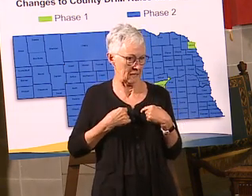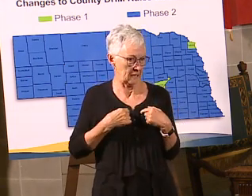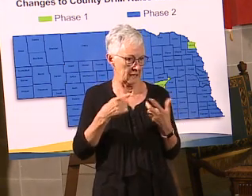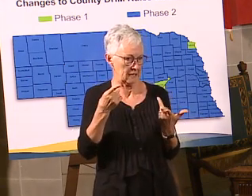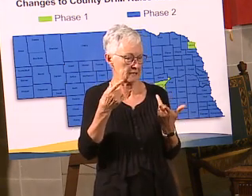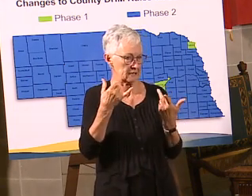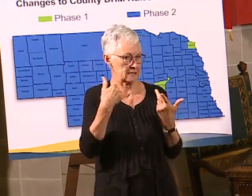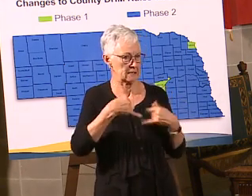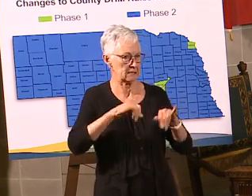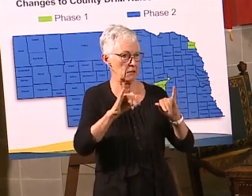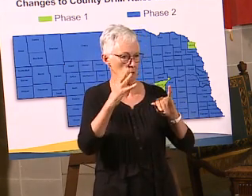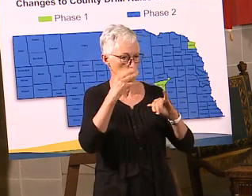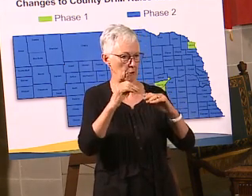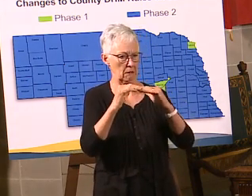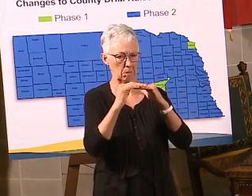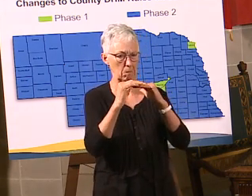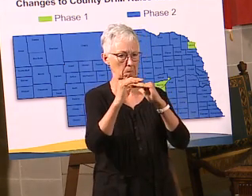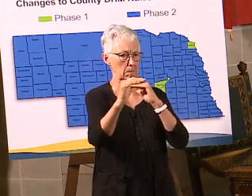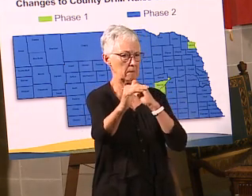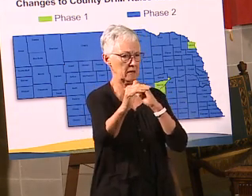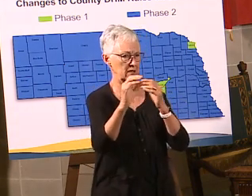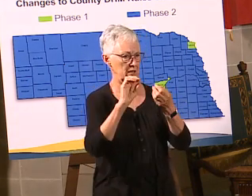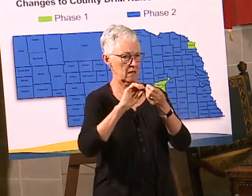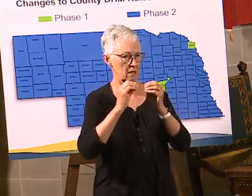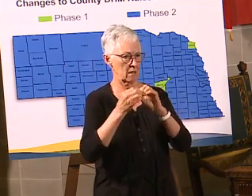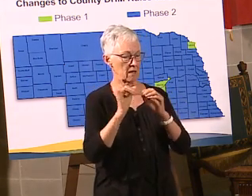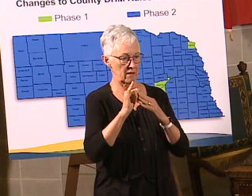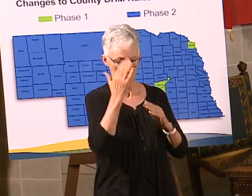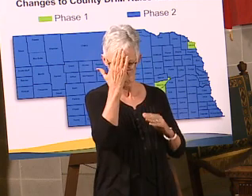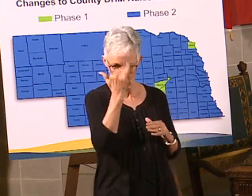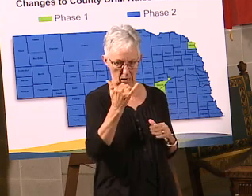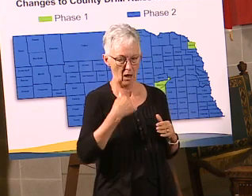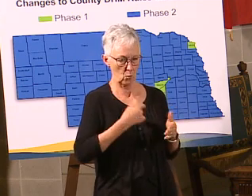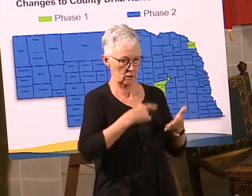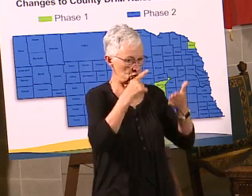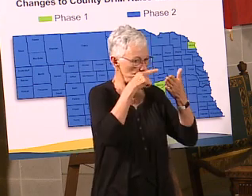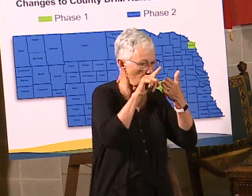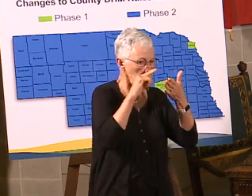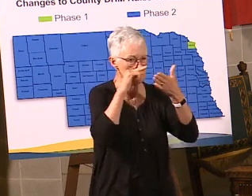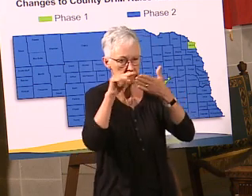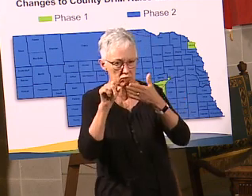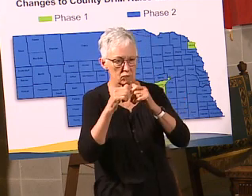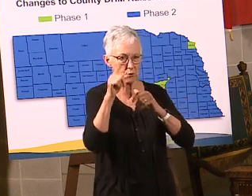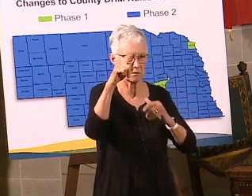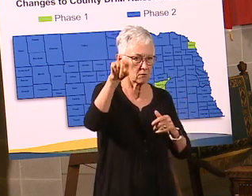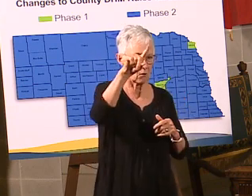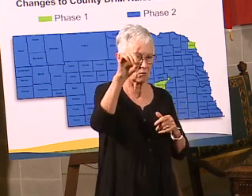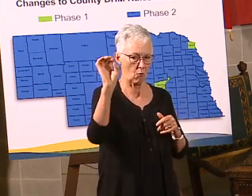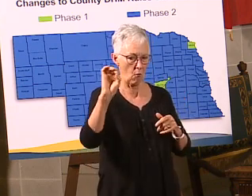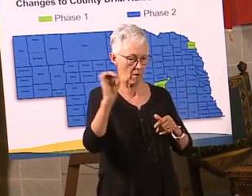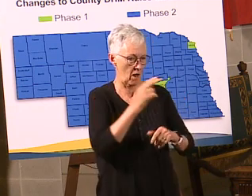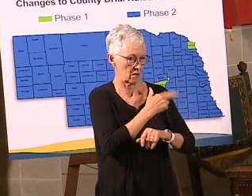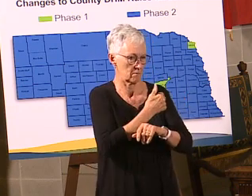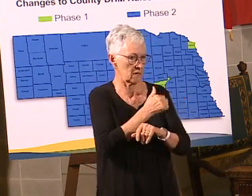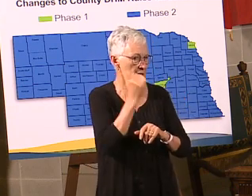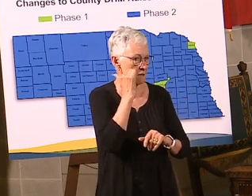relatively stable. So again, this is why we're continuing to have the conversations with the hospital systems there to find out what is that right level.